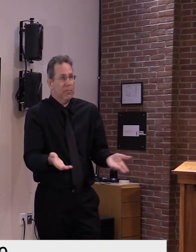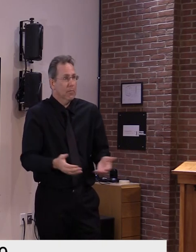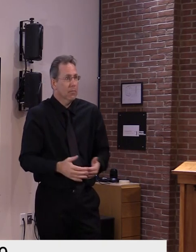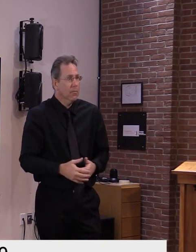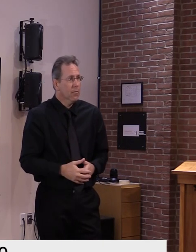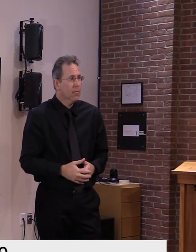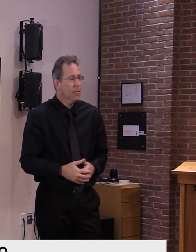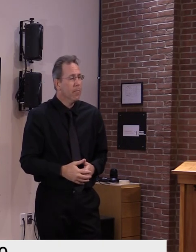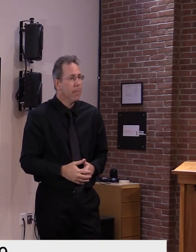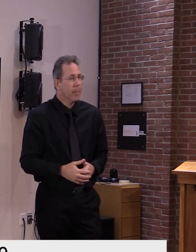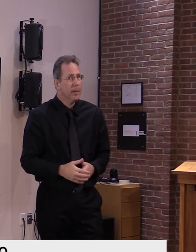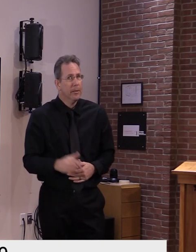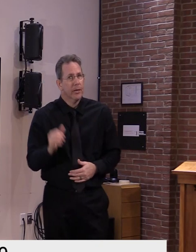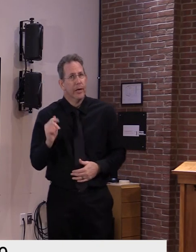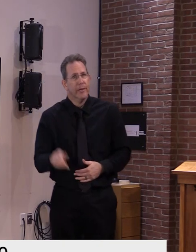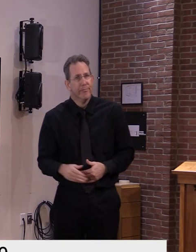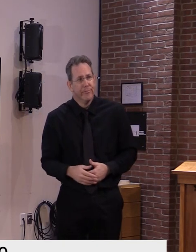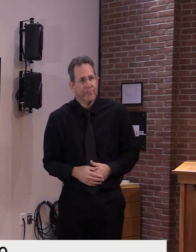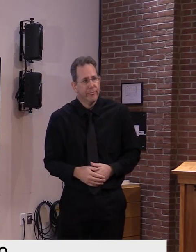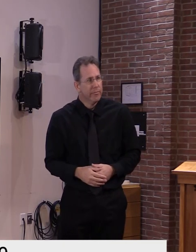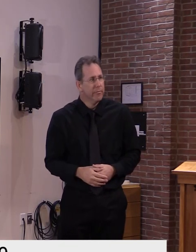thank you.